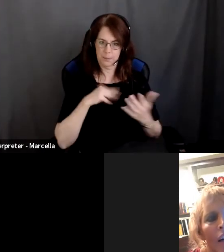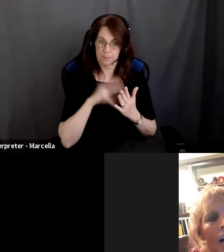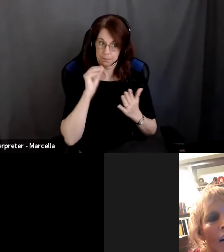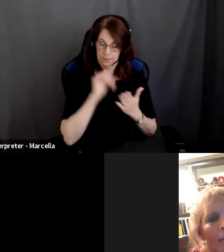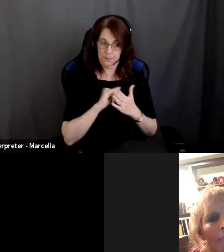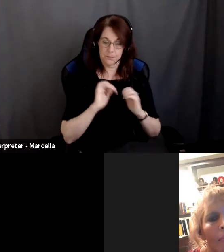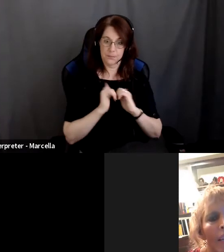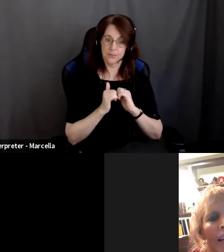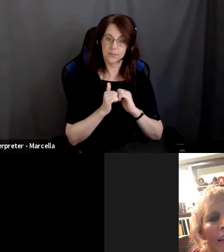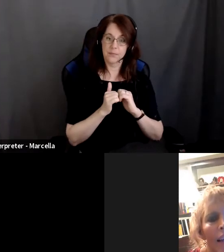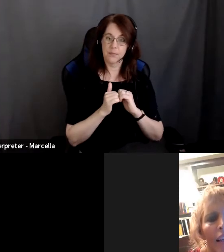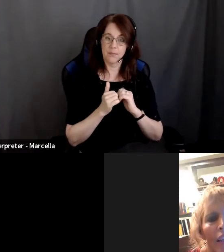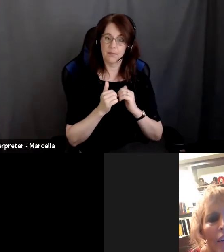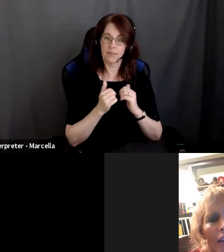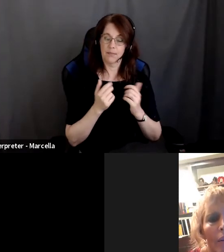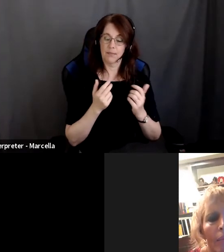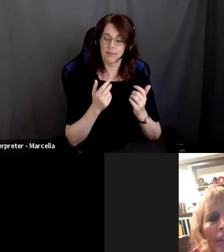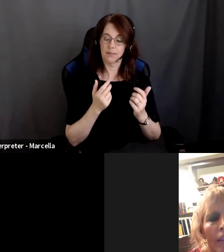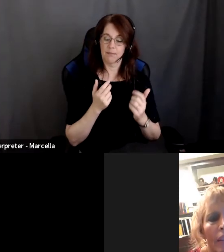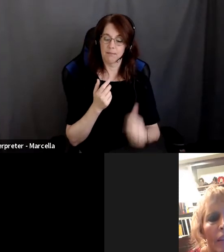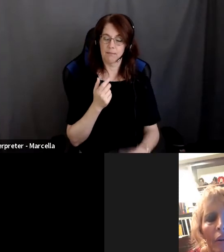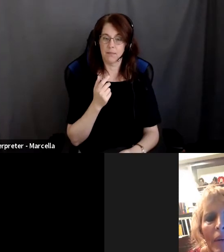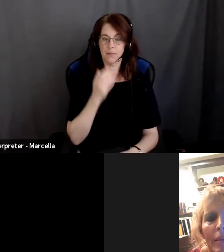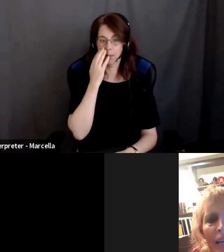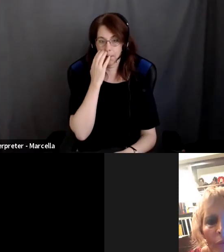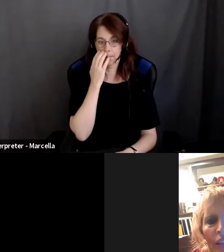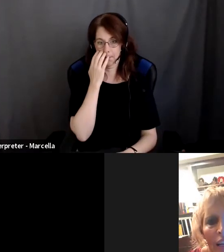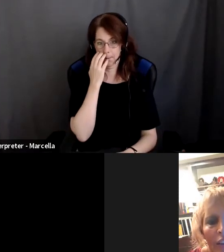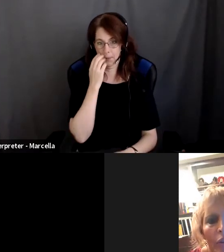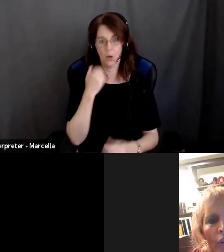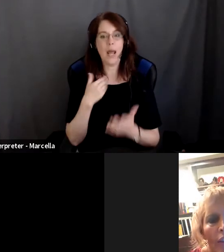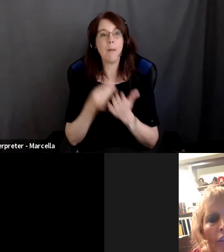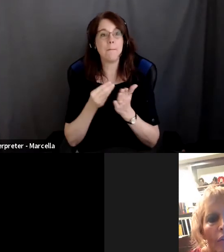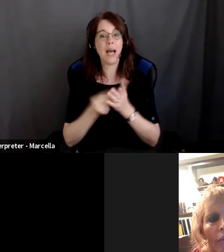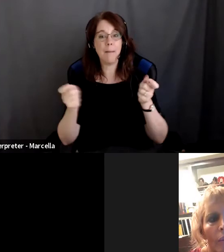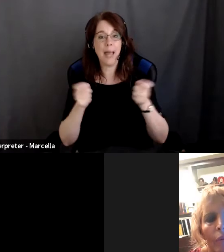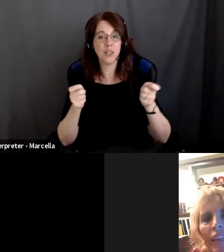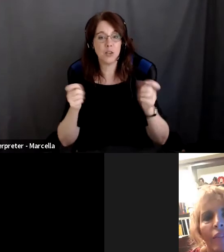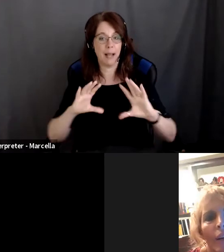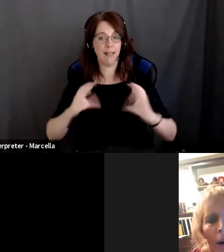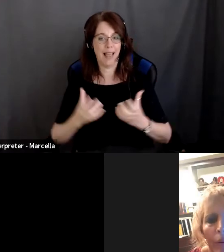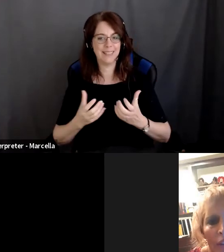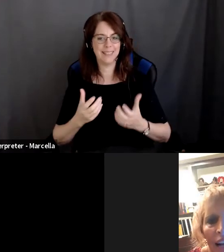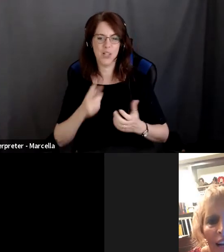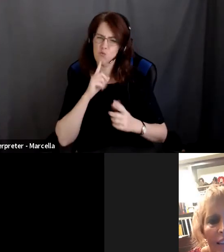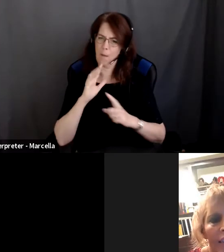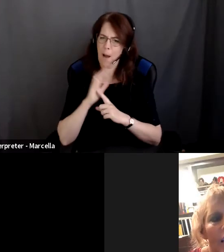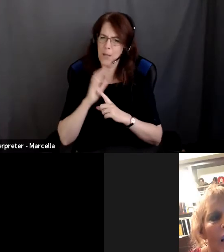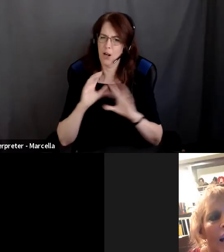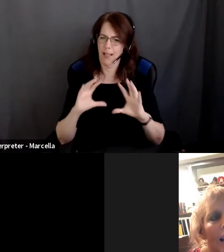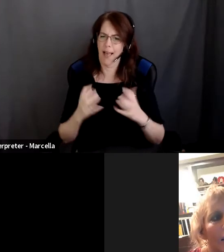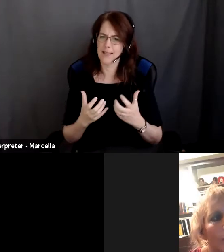by, we had a money management class that we tried to, it's a very popular